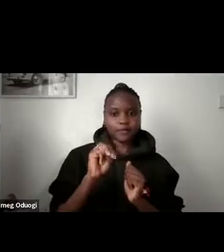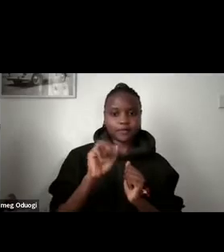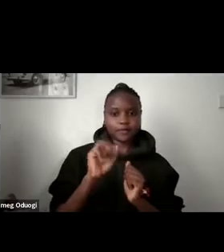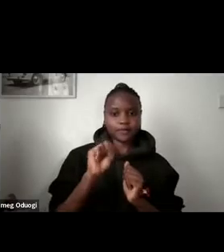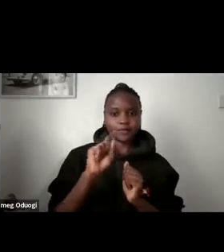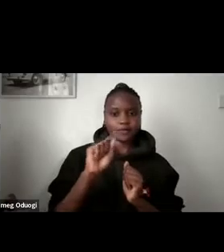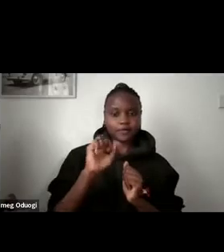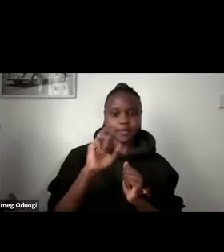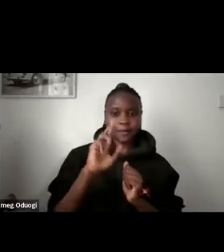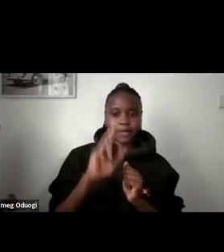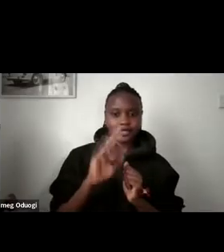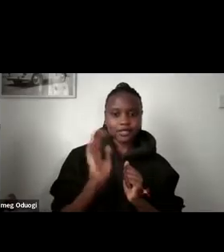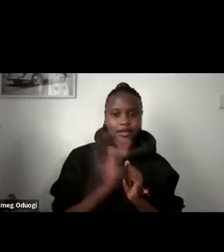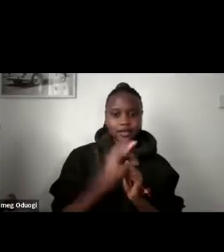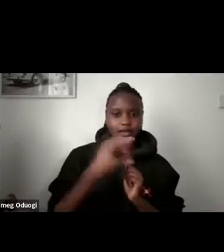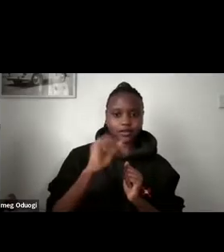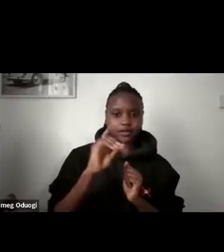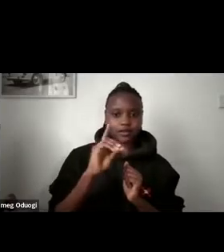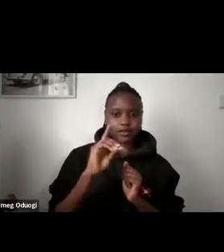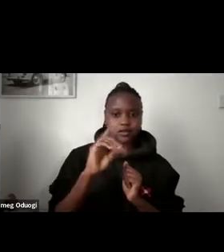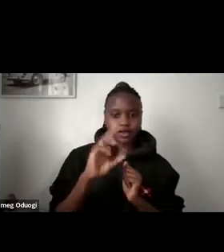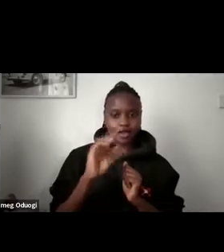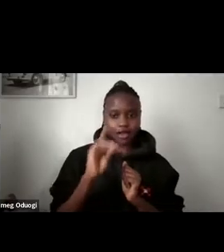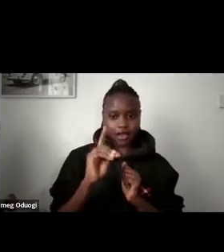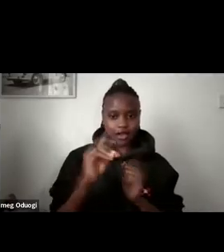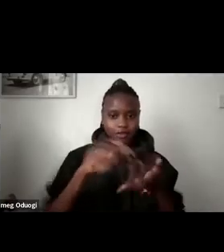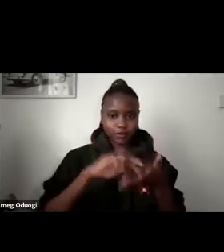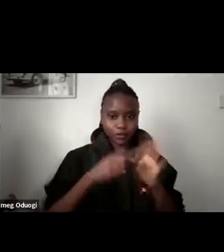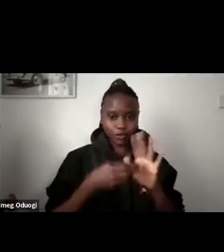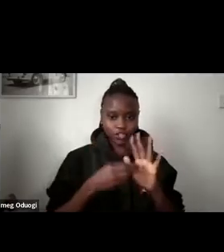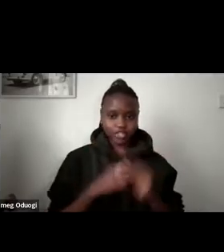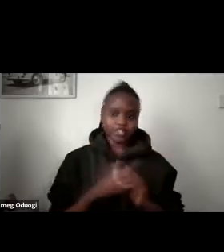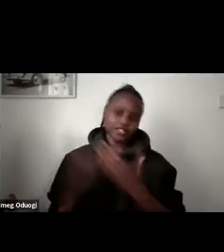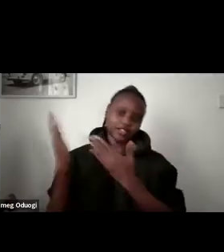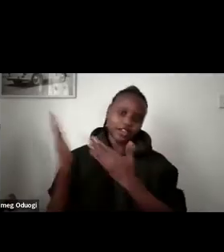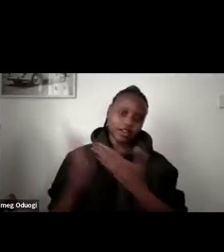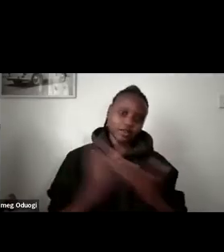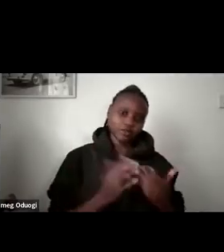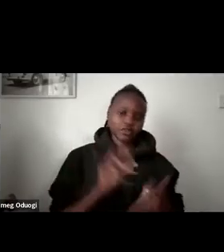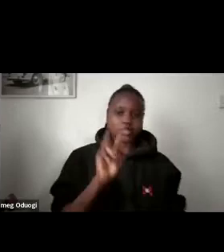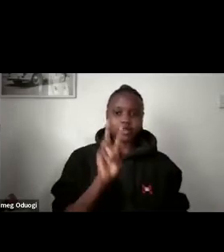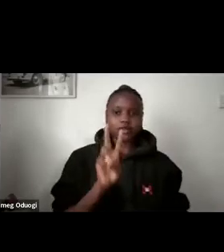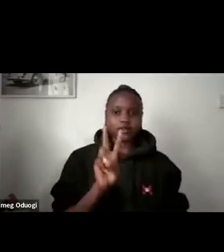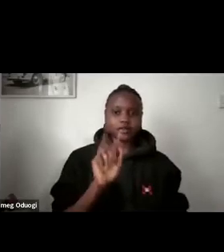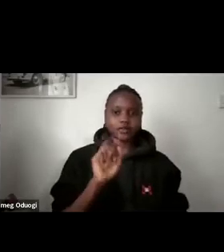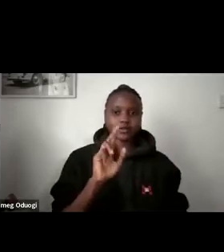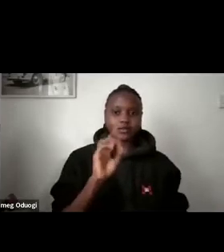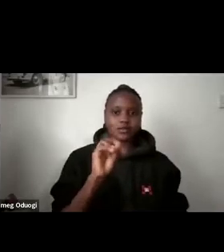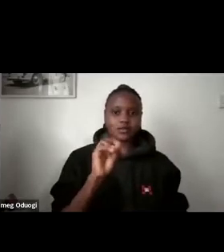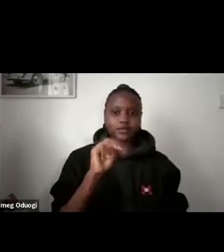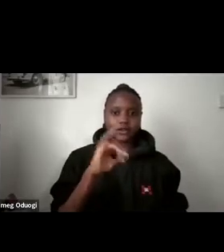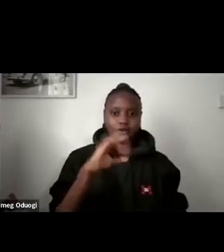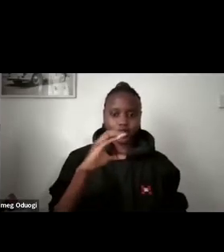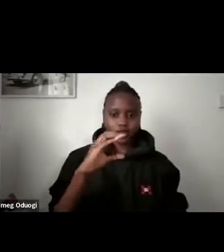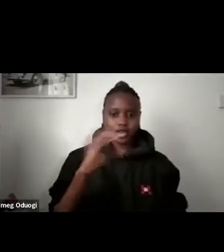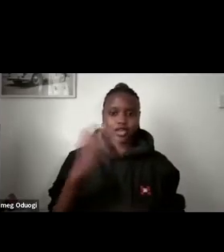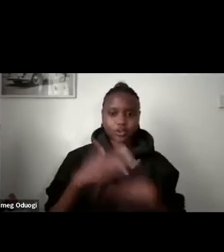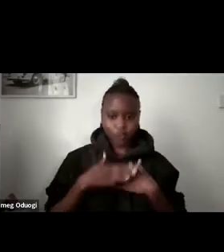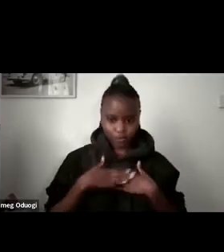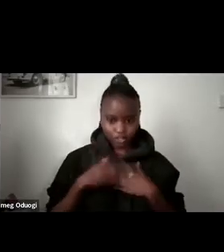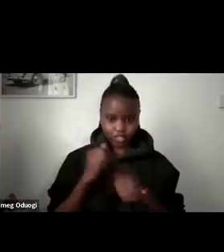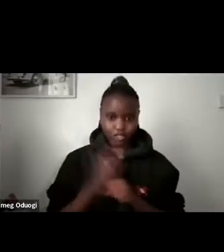representing humanity and inclusion. Karibu sana, Veronica, and we appreciate the work we are doing